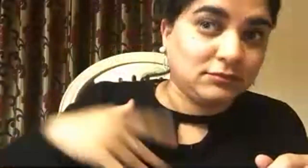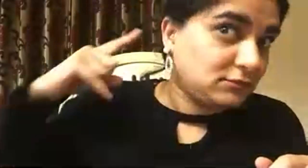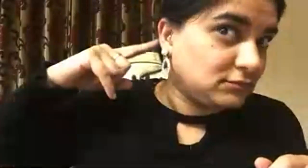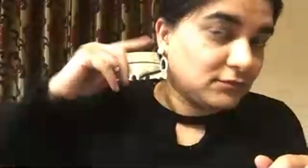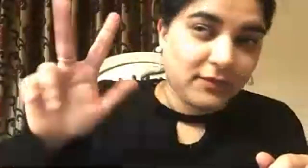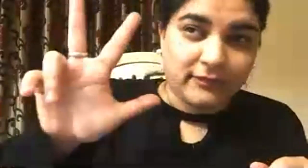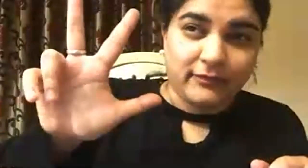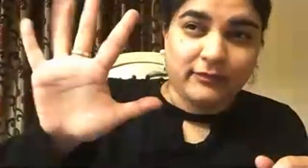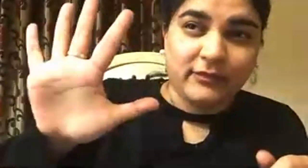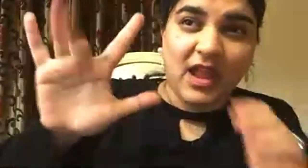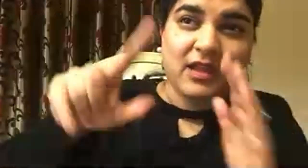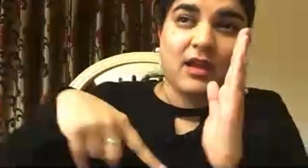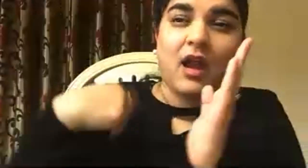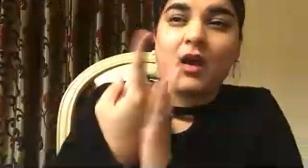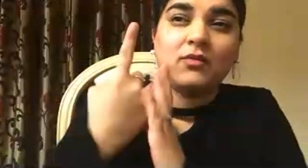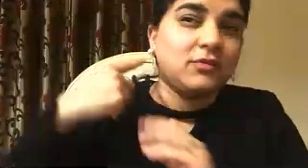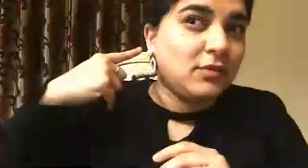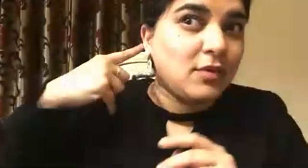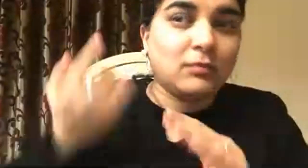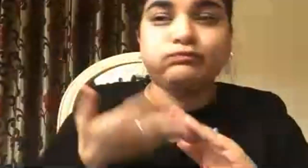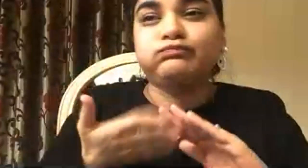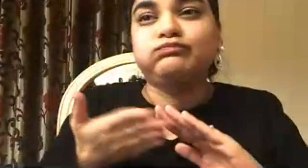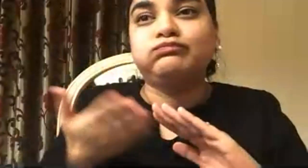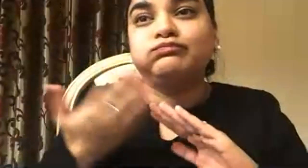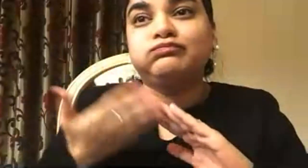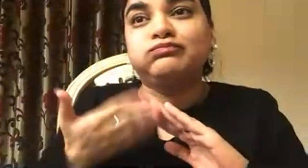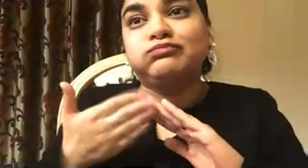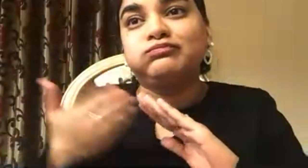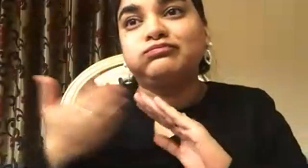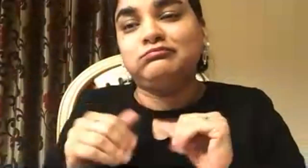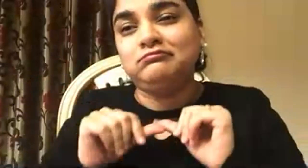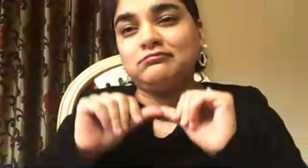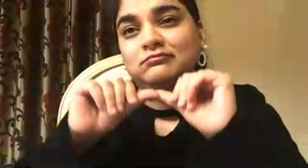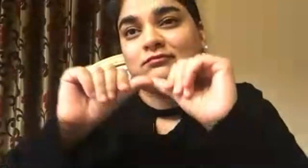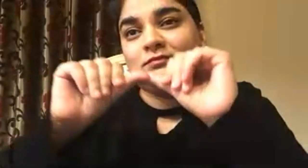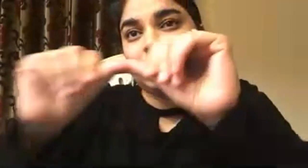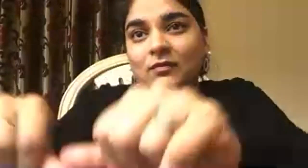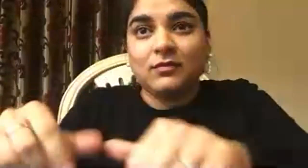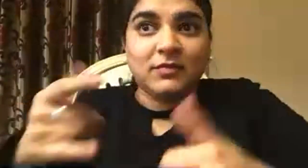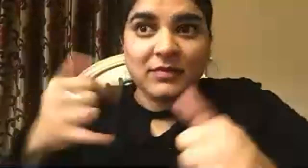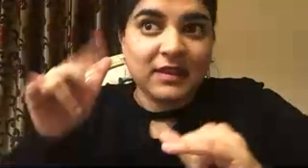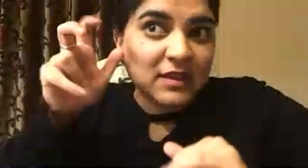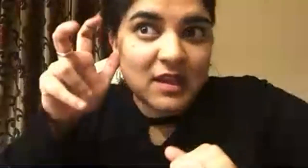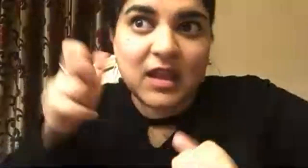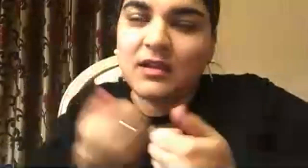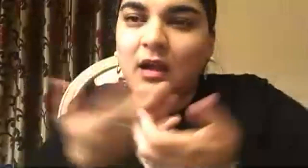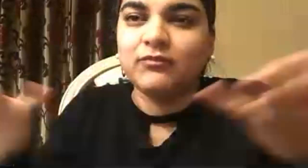what I have with my cochlear implant. It lasts quite a long time. I can go a day and a